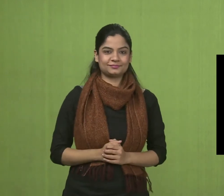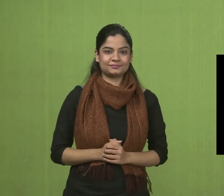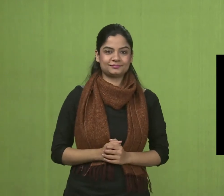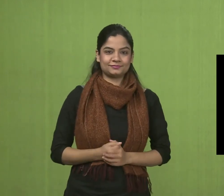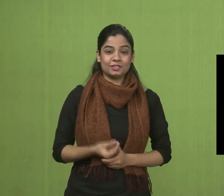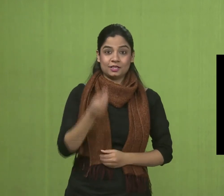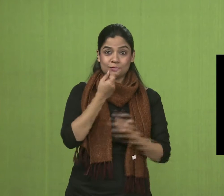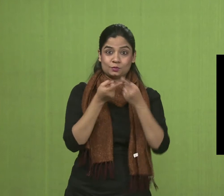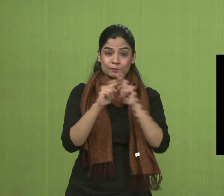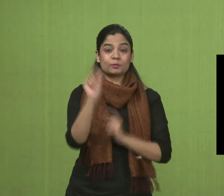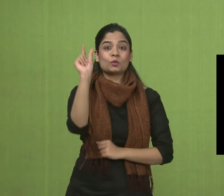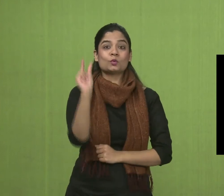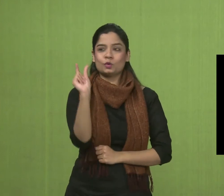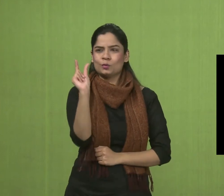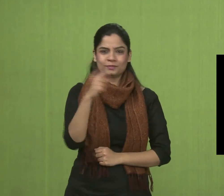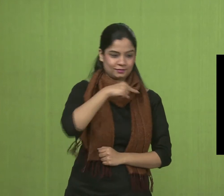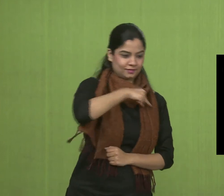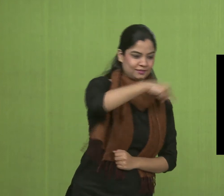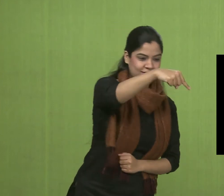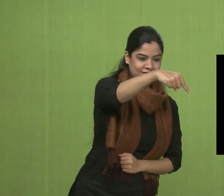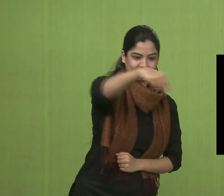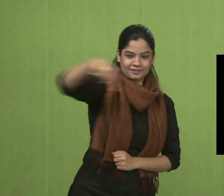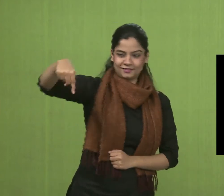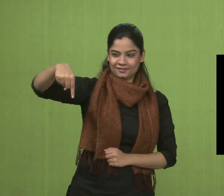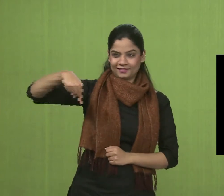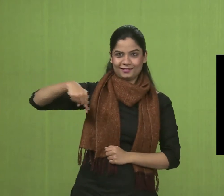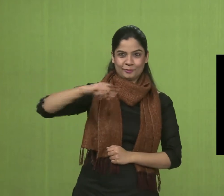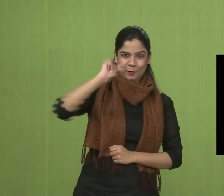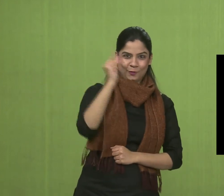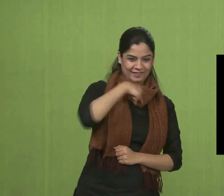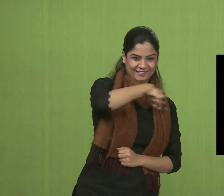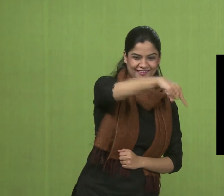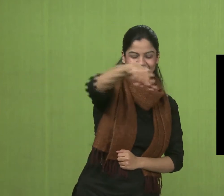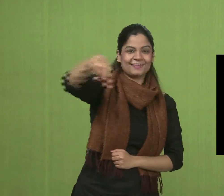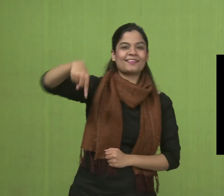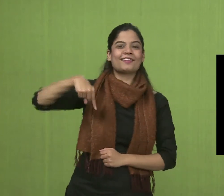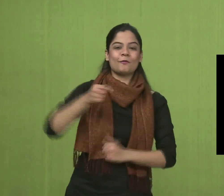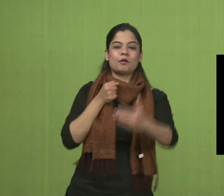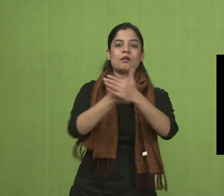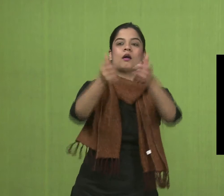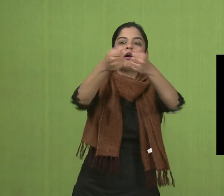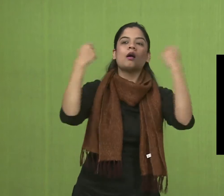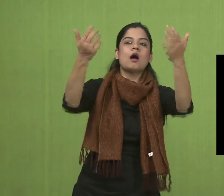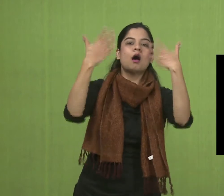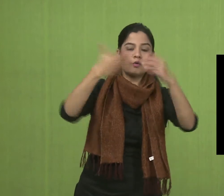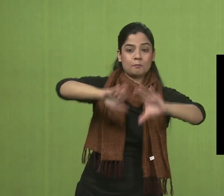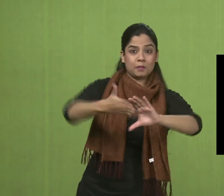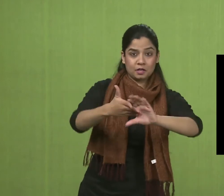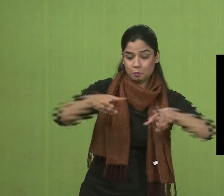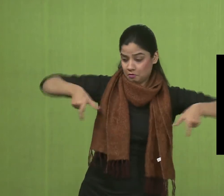U-shaped kitchen. This is 3 walls adjoining for kitchen arrangement. The slabs can